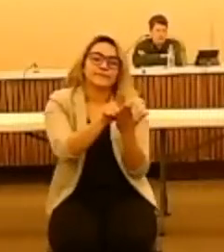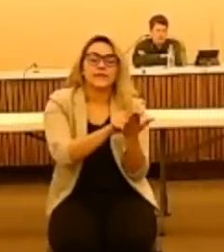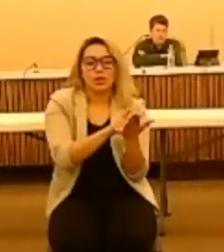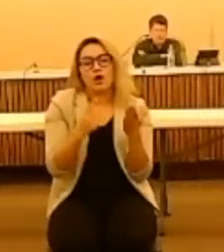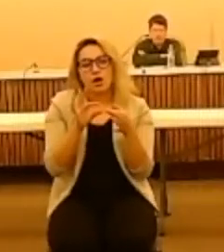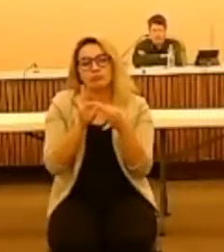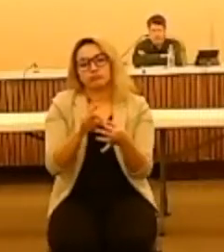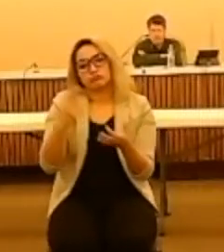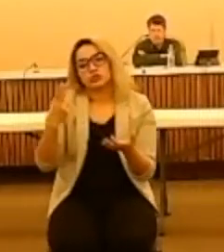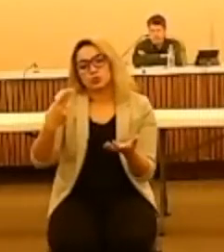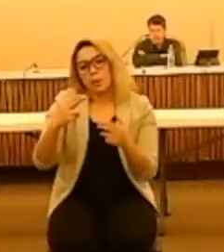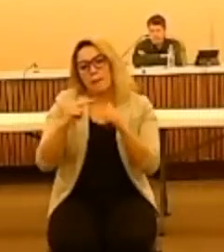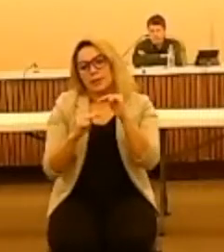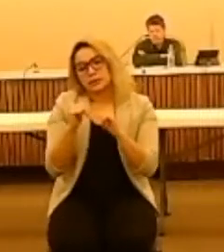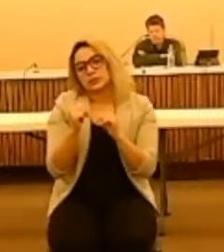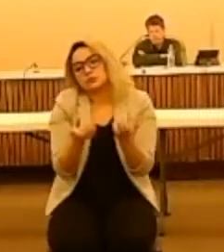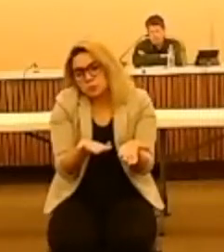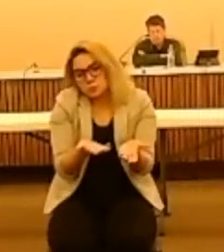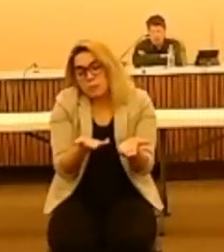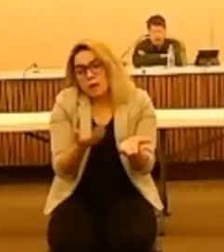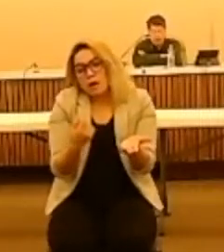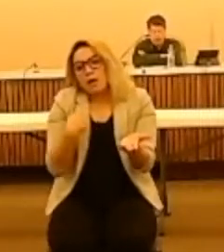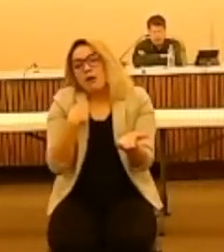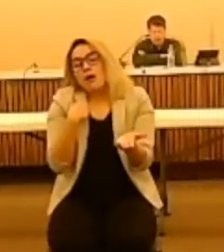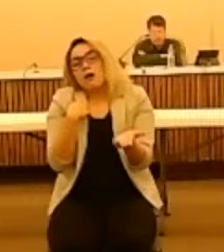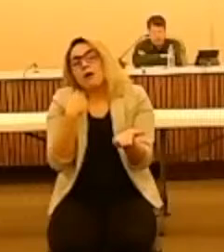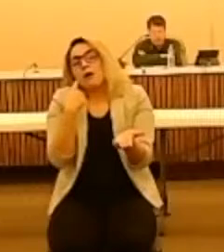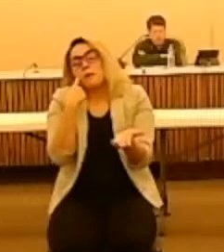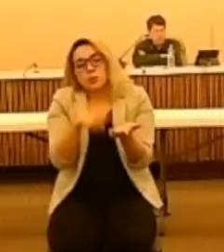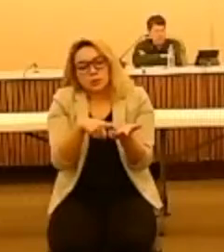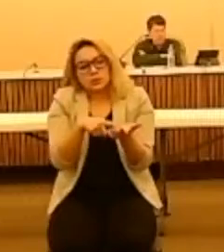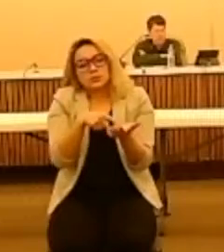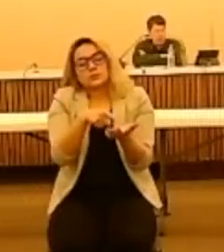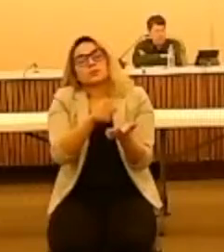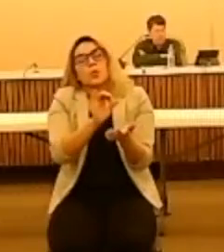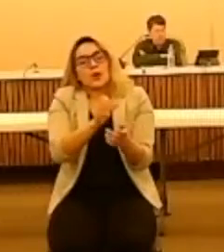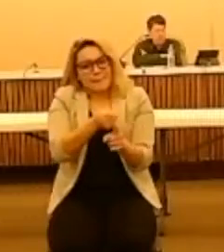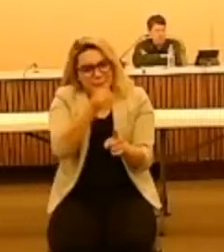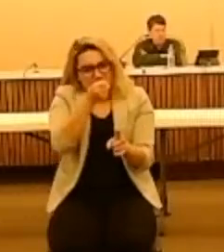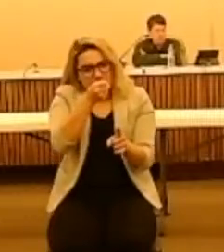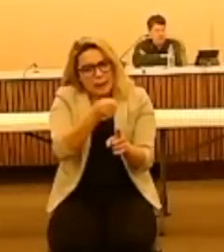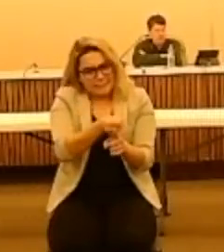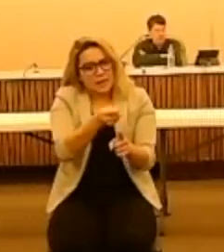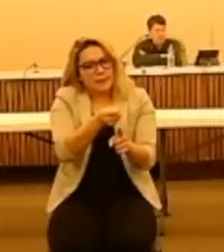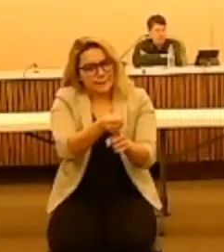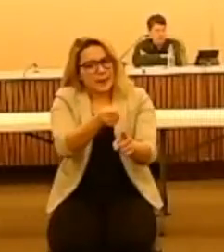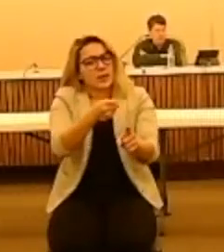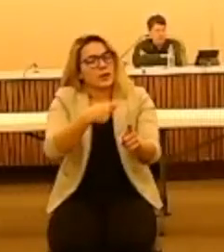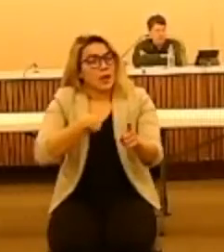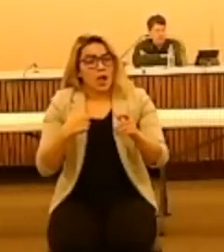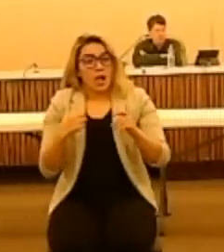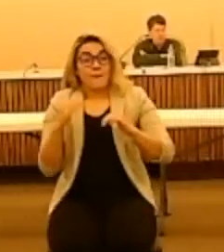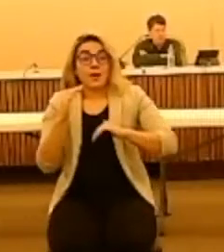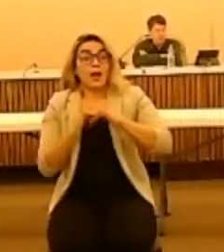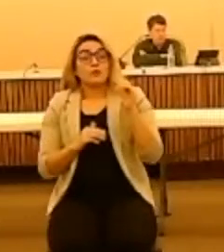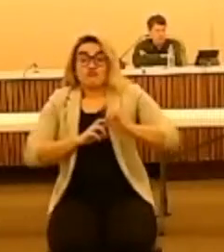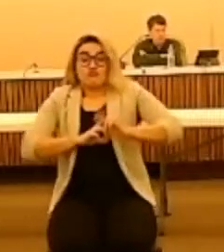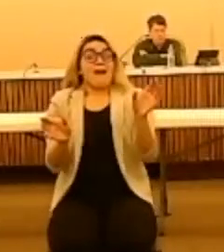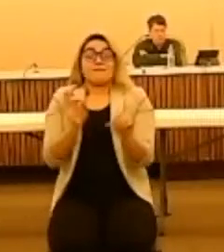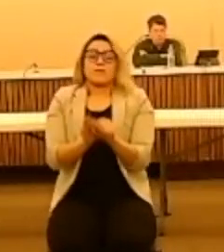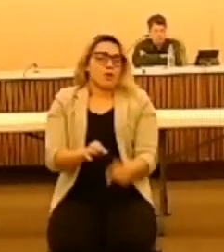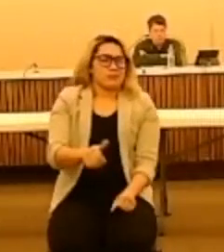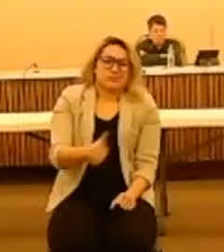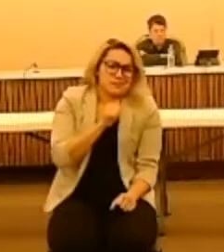ramifications, I'm not sure that I'm comfortable voting on it tonight because I want to look at